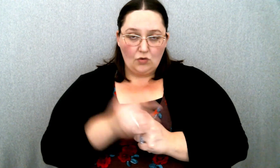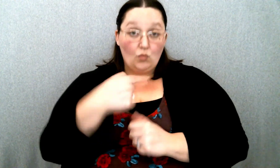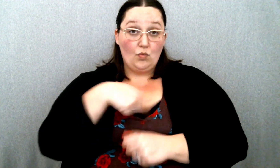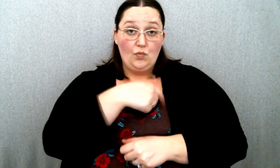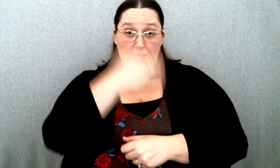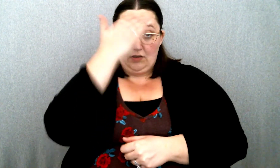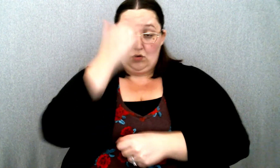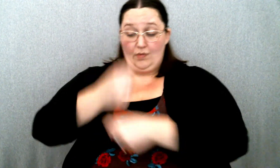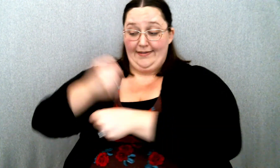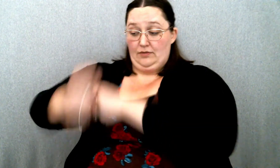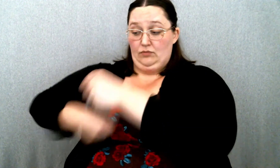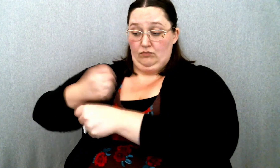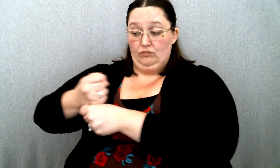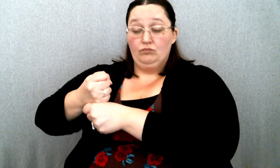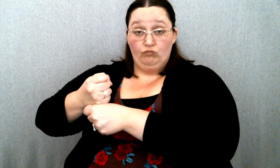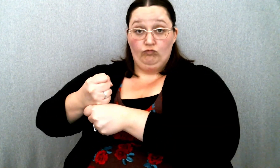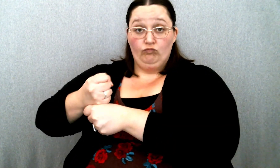modify the sign year.